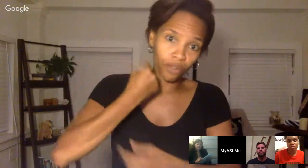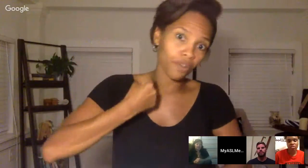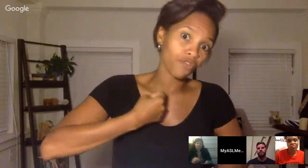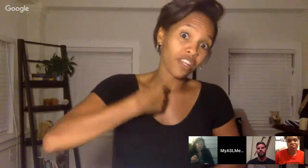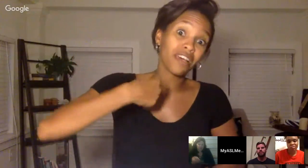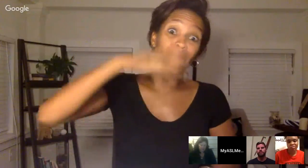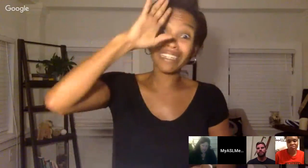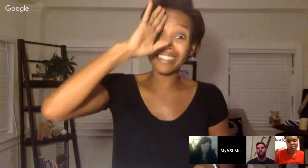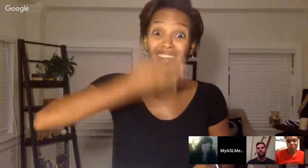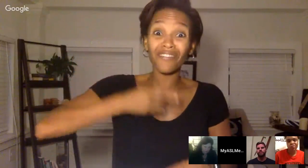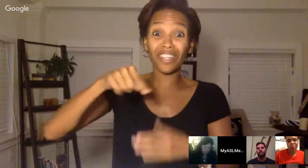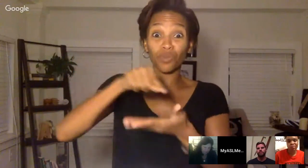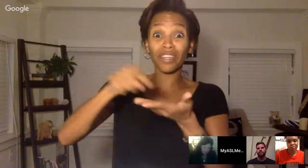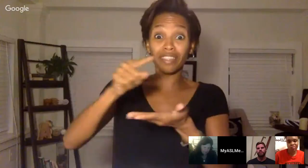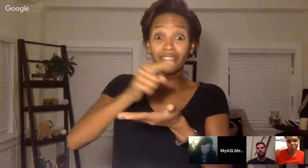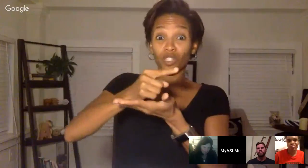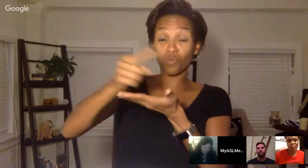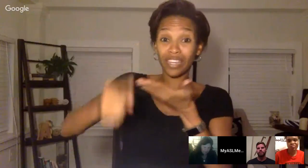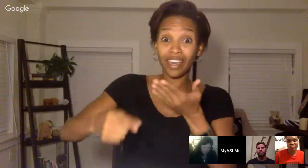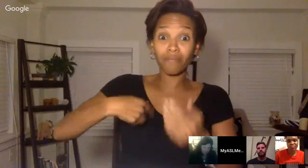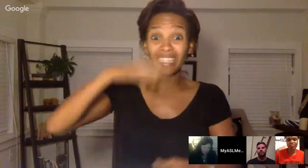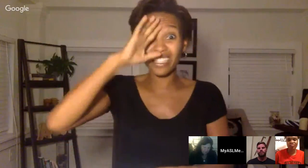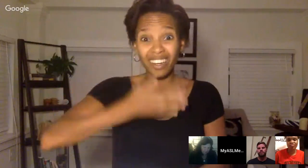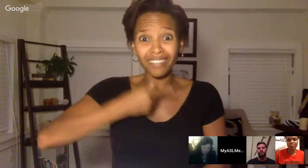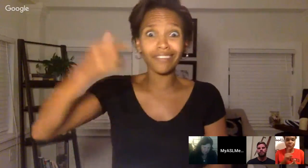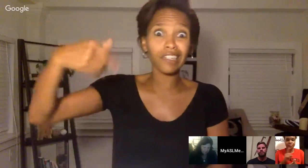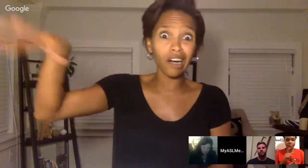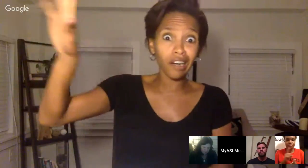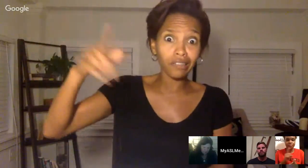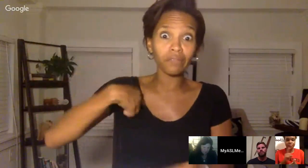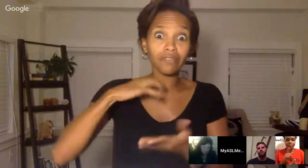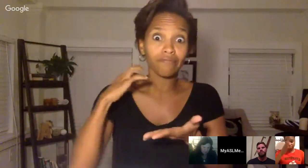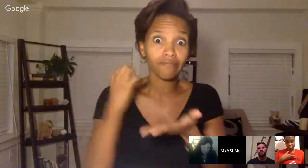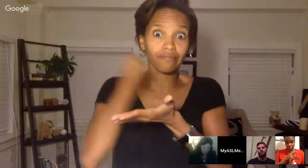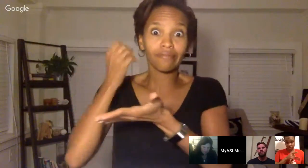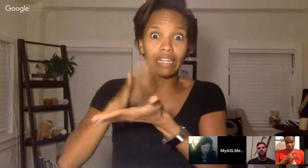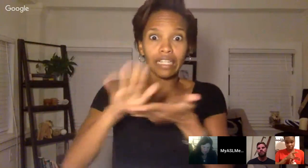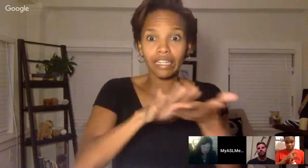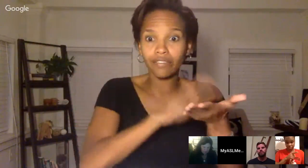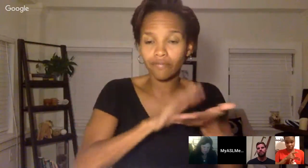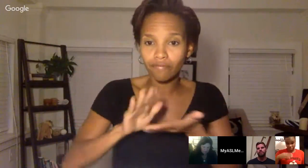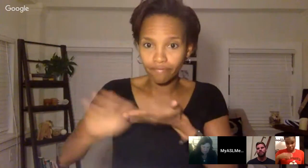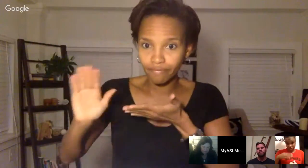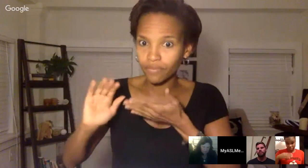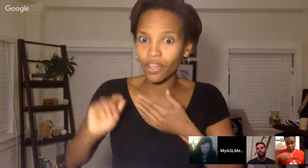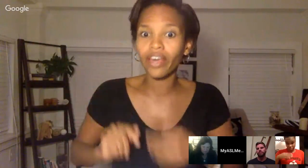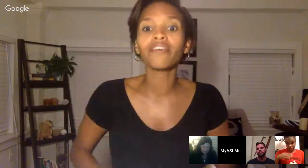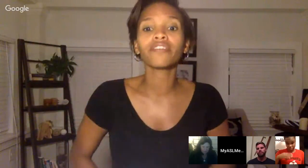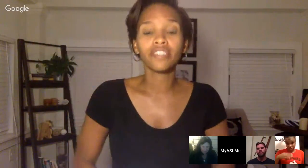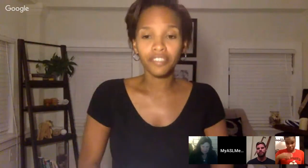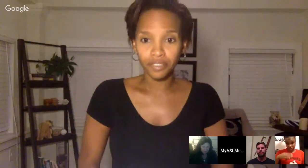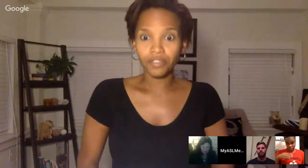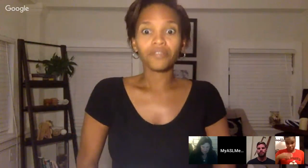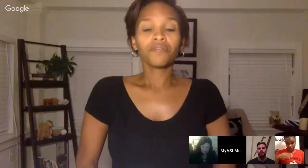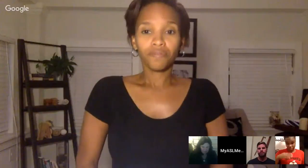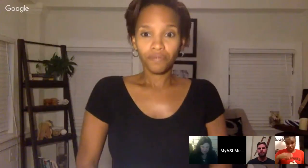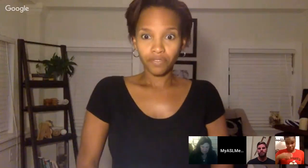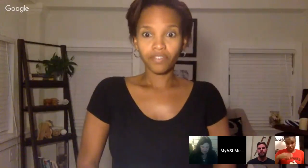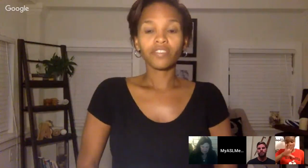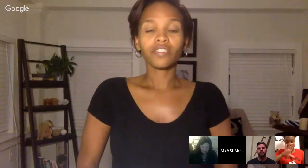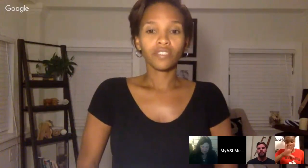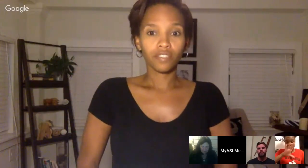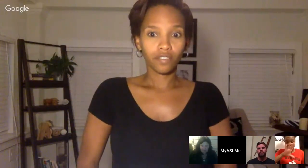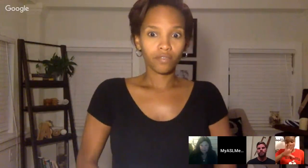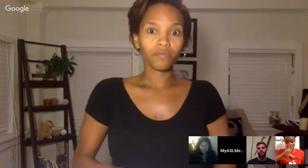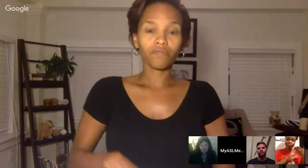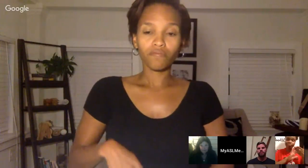Perfect, perfect, perfect. My son, this weekend, my son gone, me clean, okay?